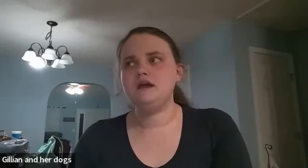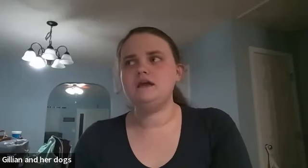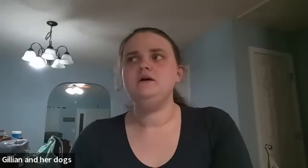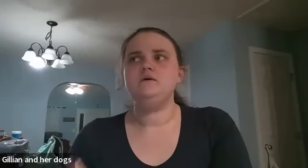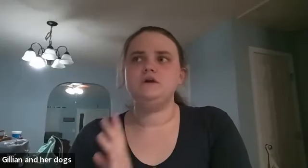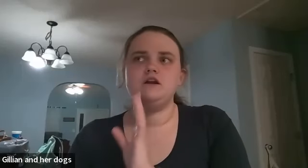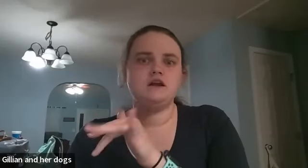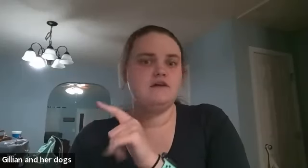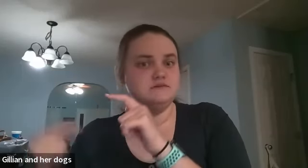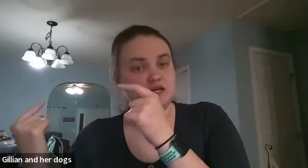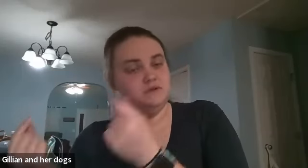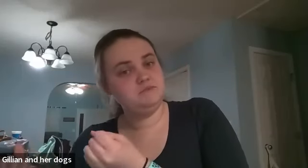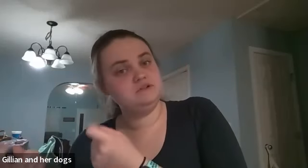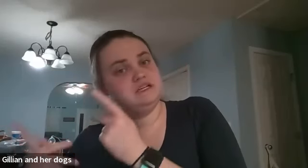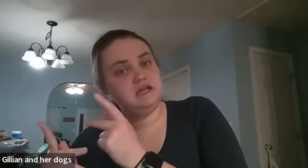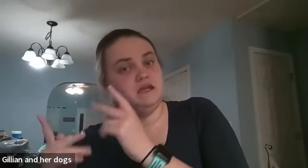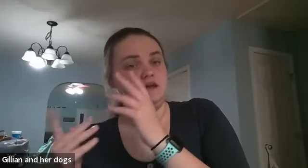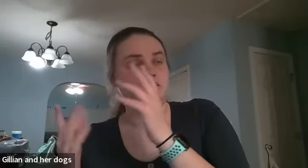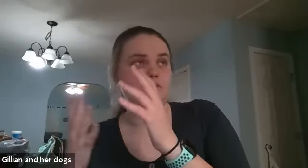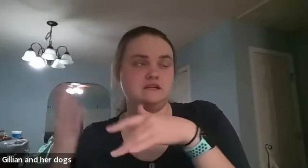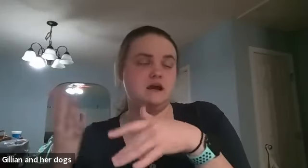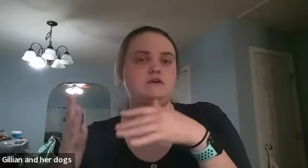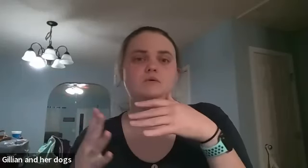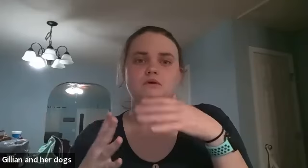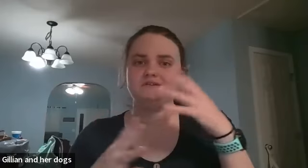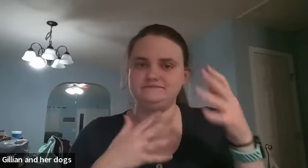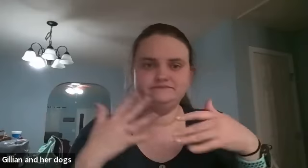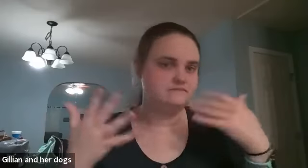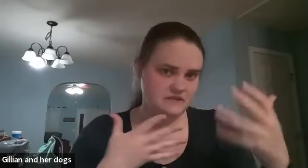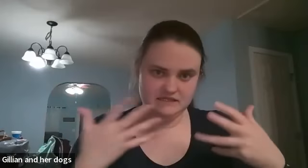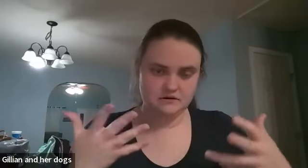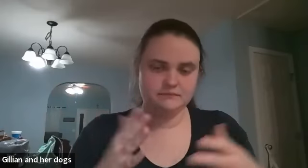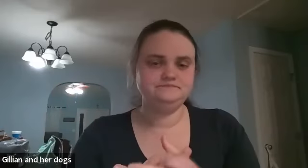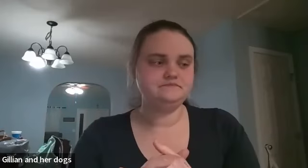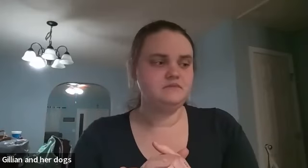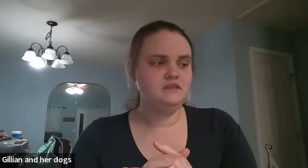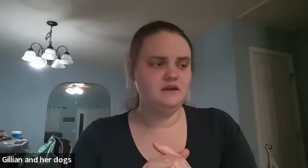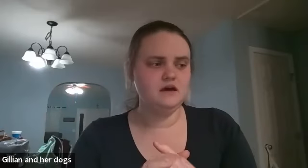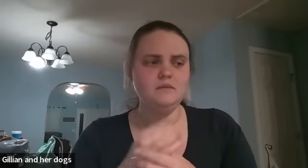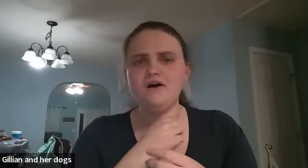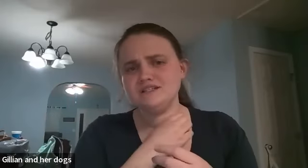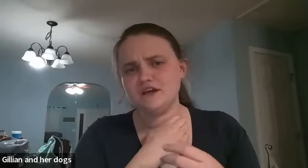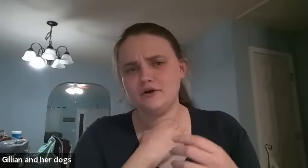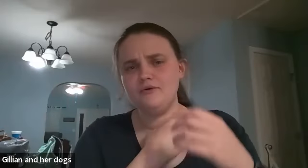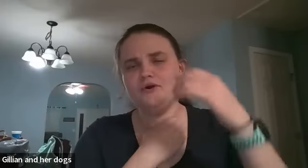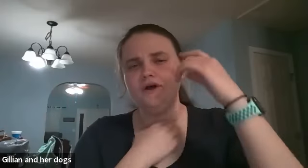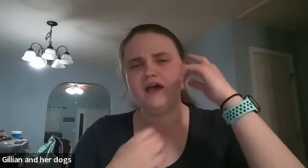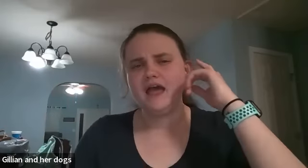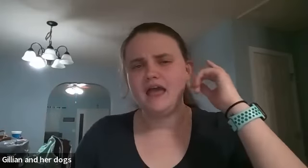okay, we are not going to have as many people today or tonight or etc. Also,